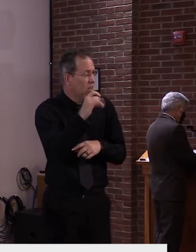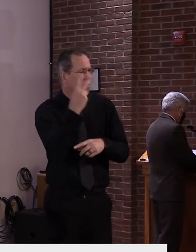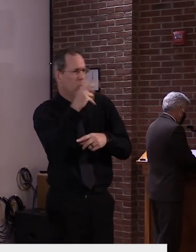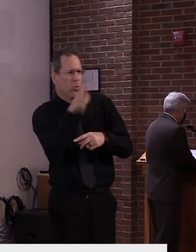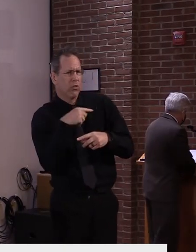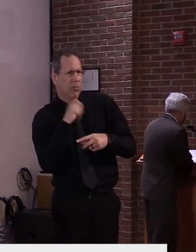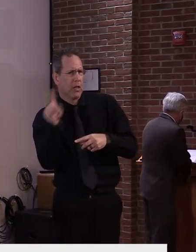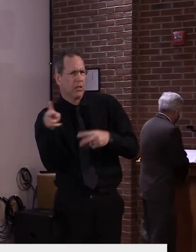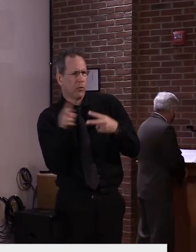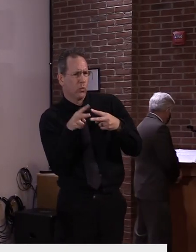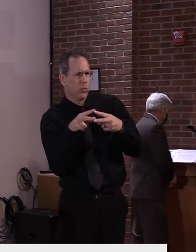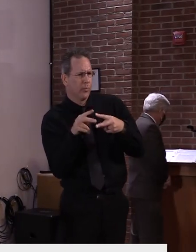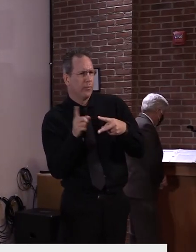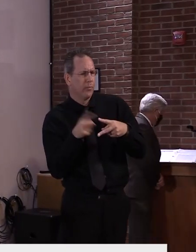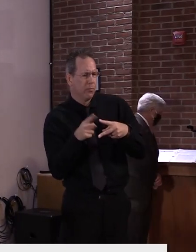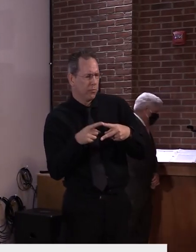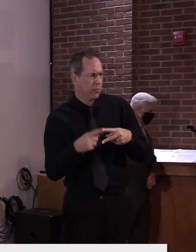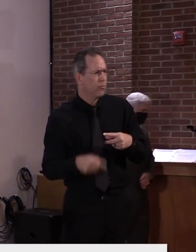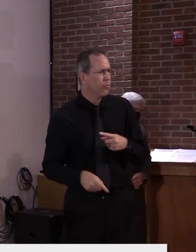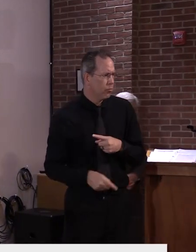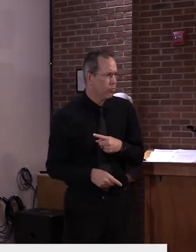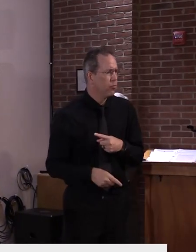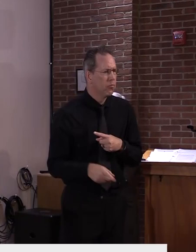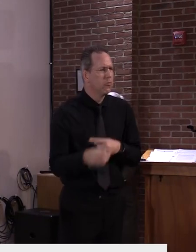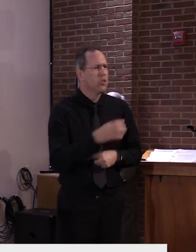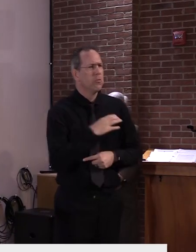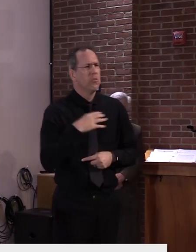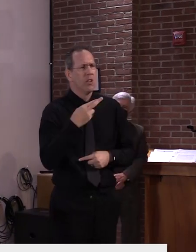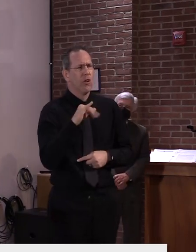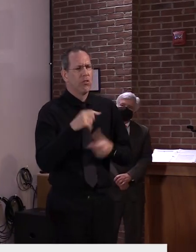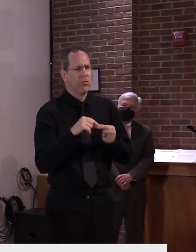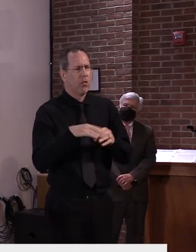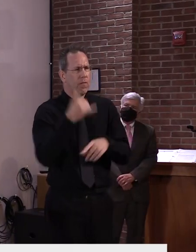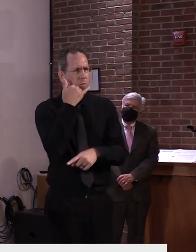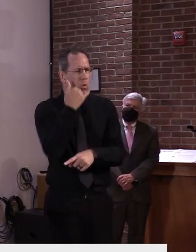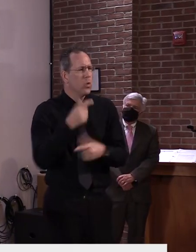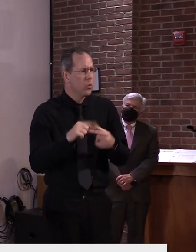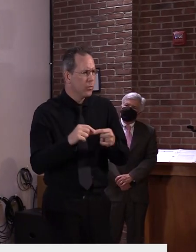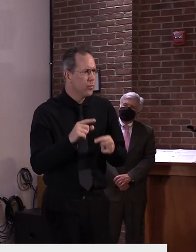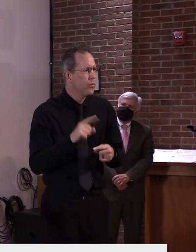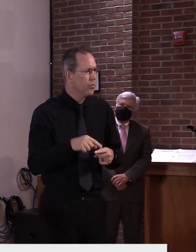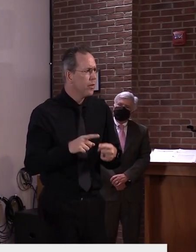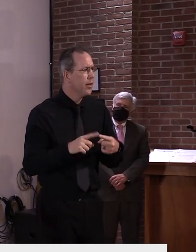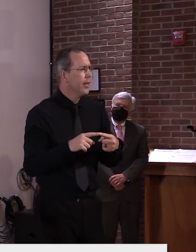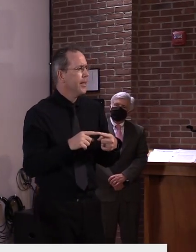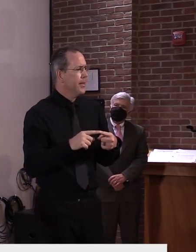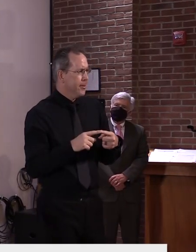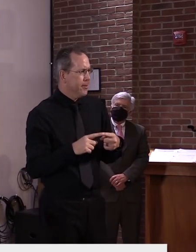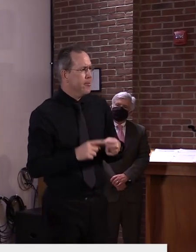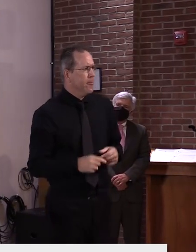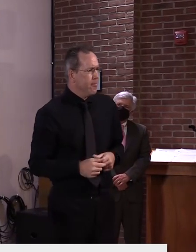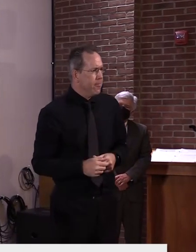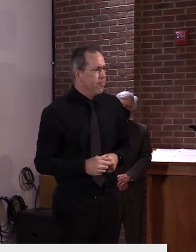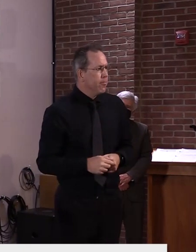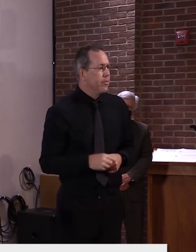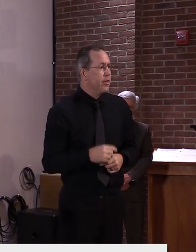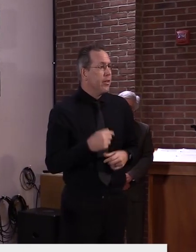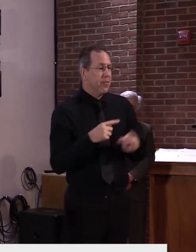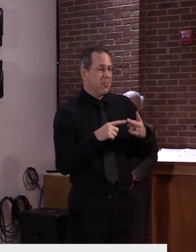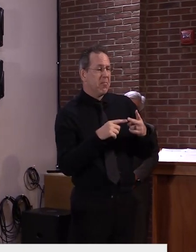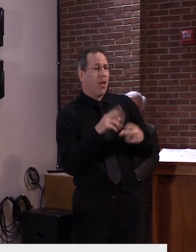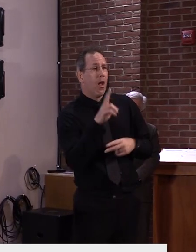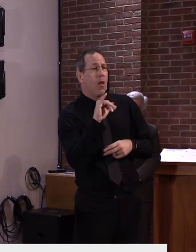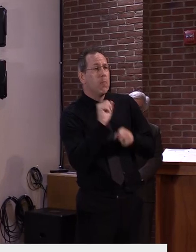the second half, or somebody from tax, but I believe it's tax. But having said that, our trust fund is